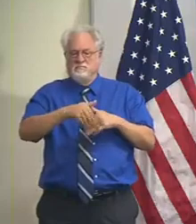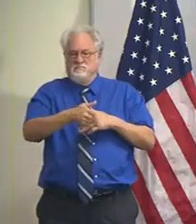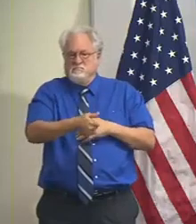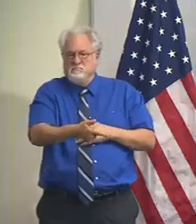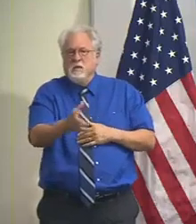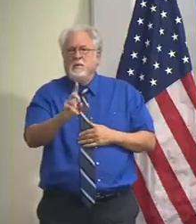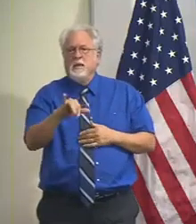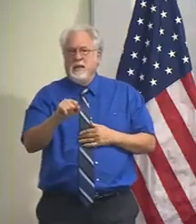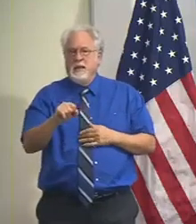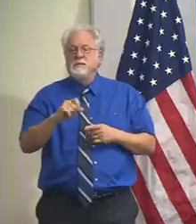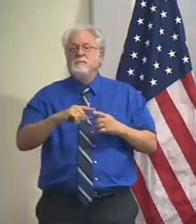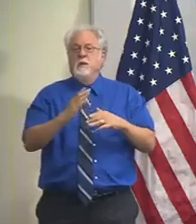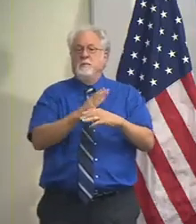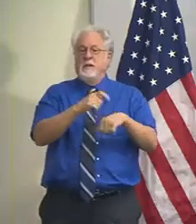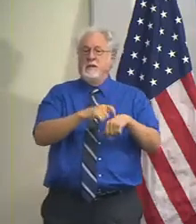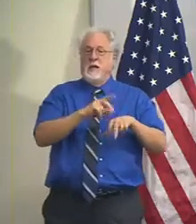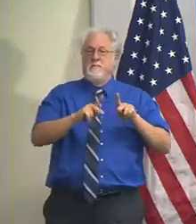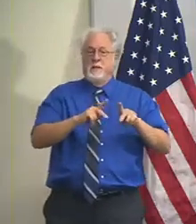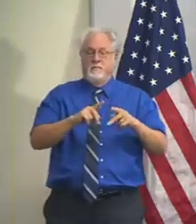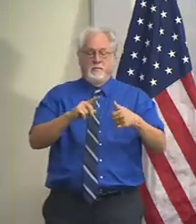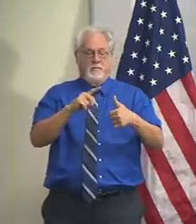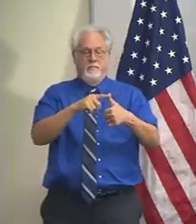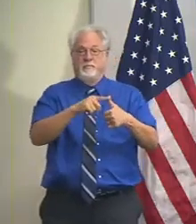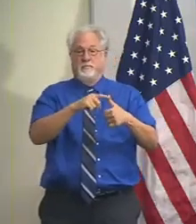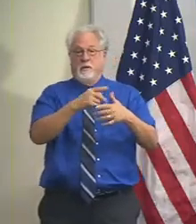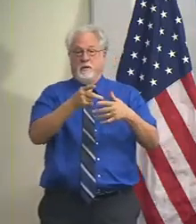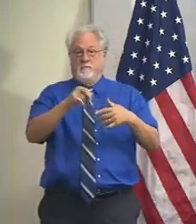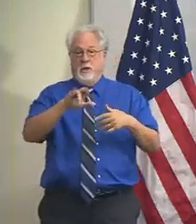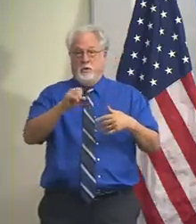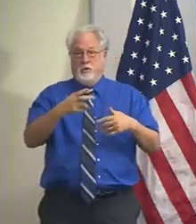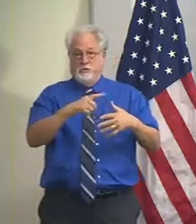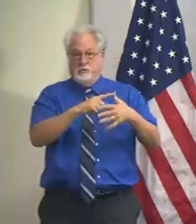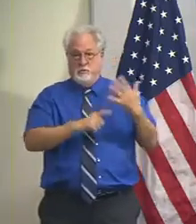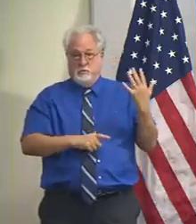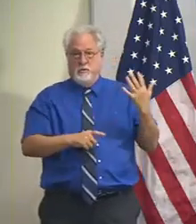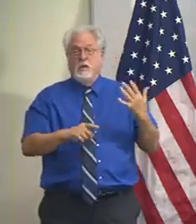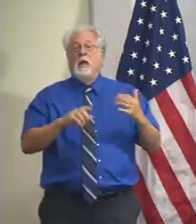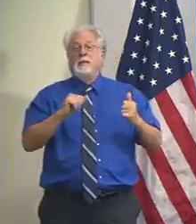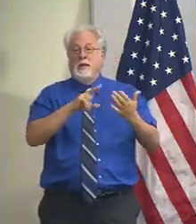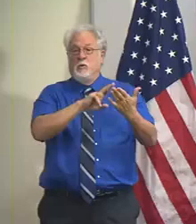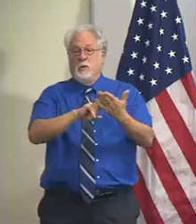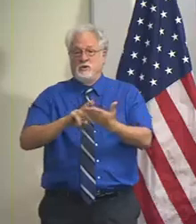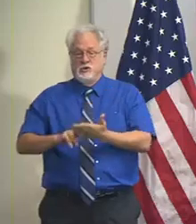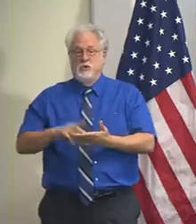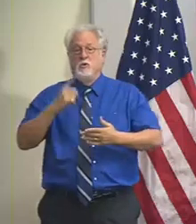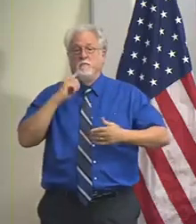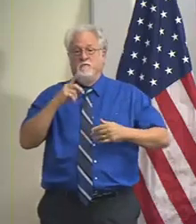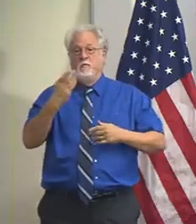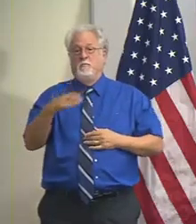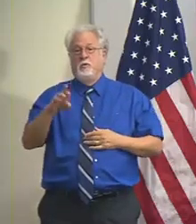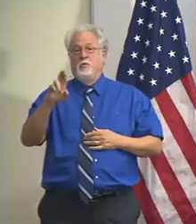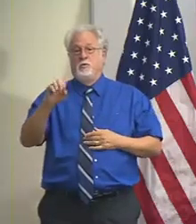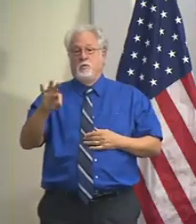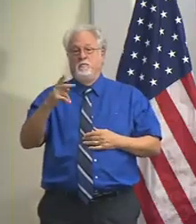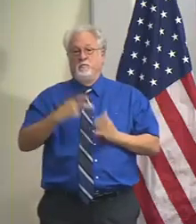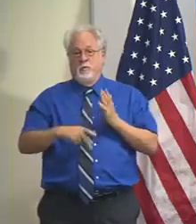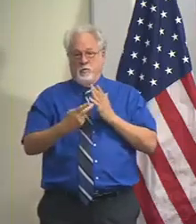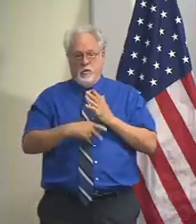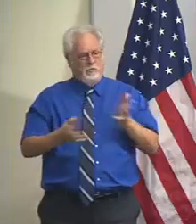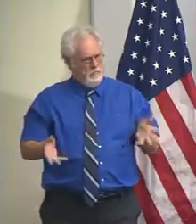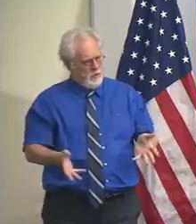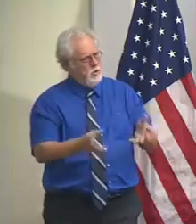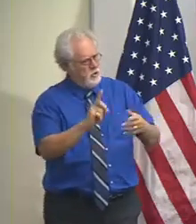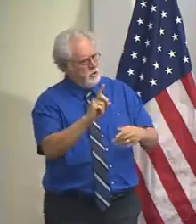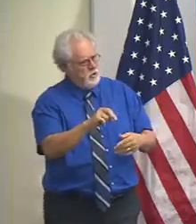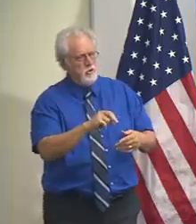But in the meantime, people in the following parishes can register for the Blue Roof program, and we encourage them to